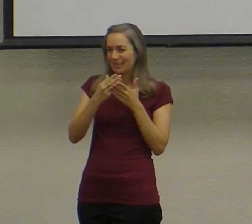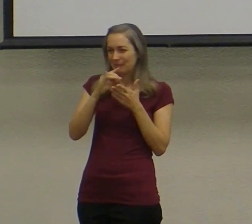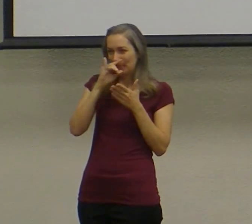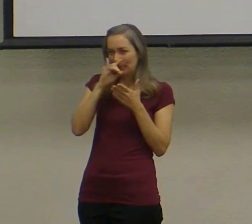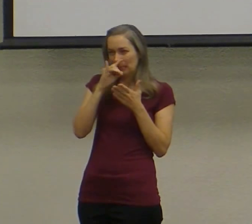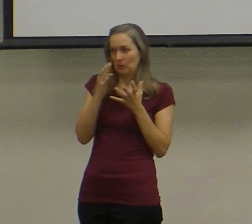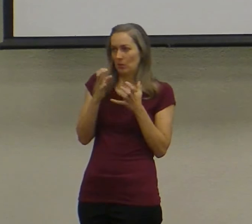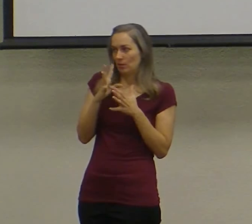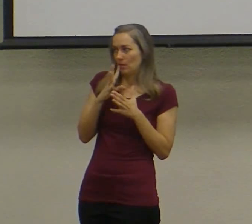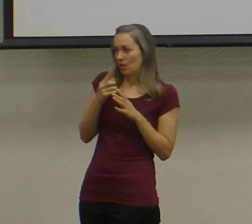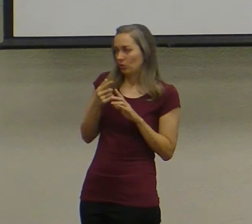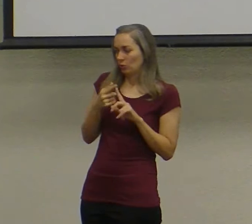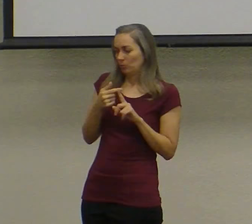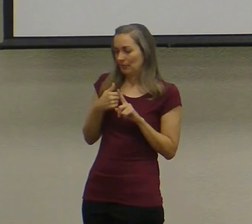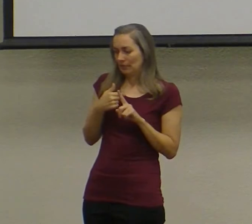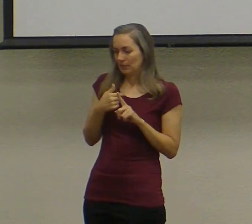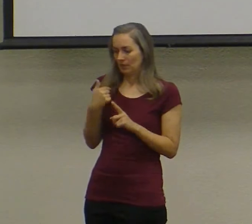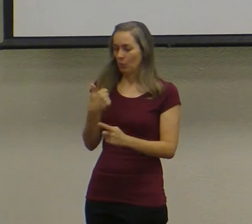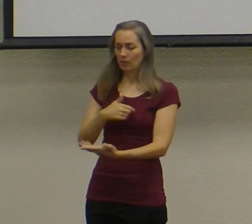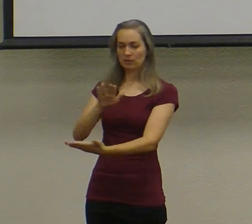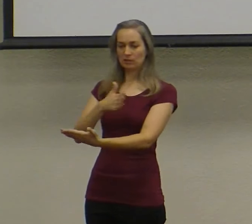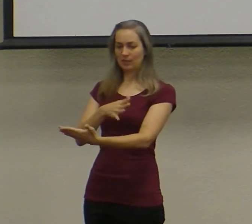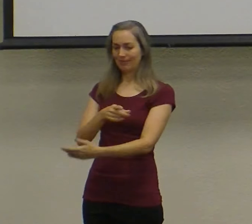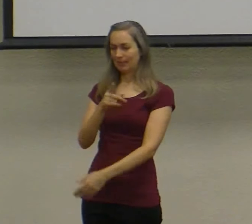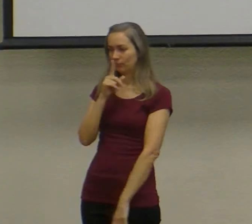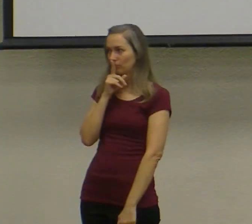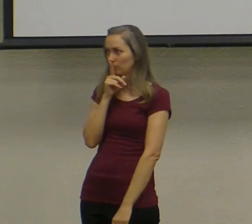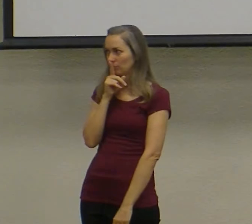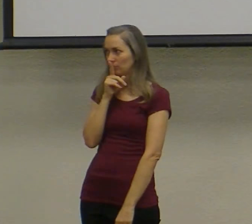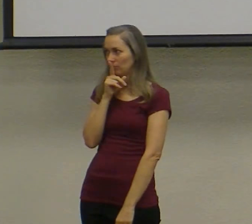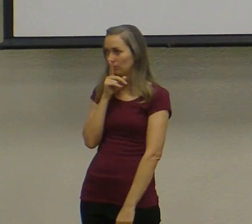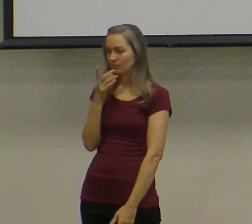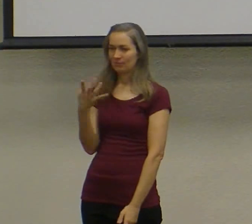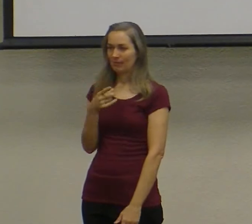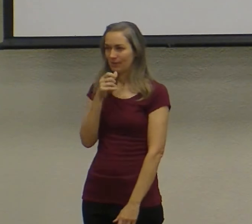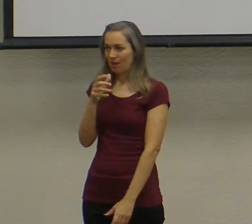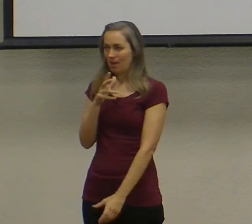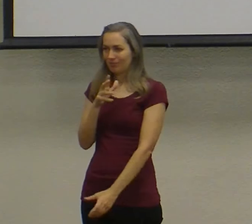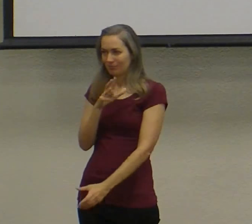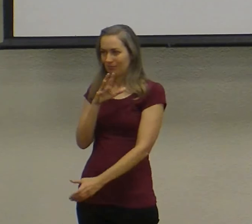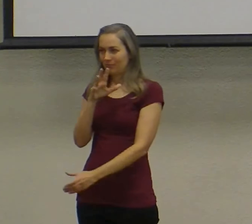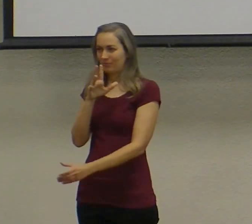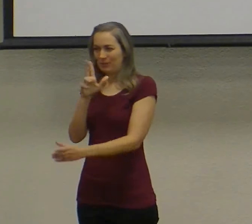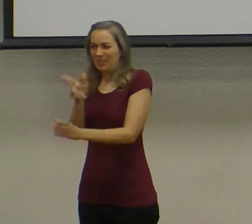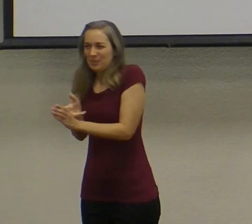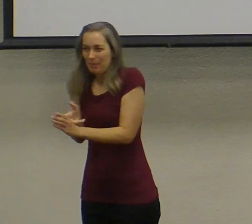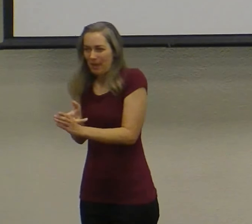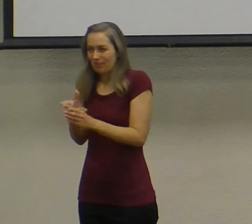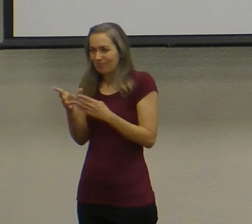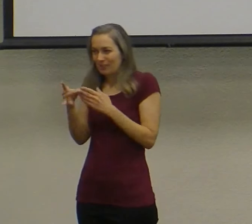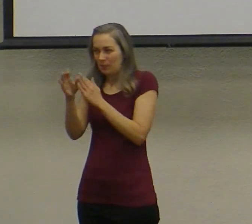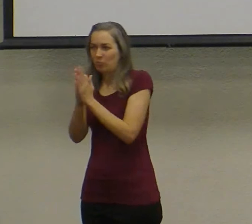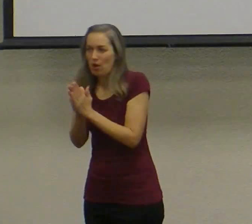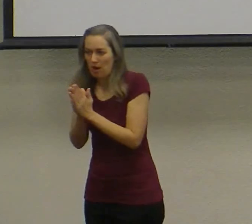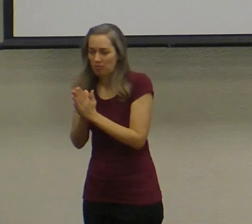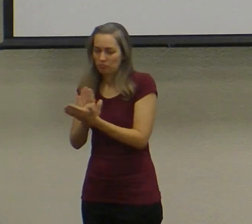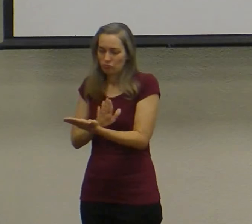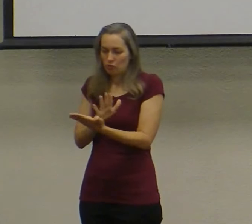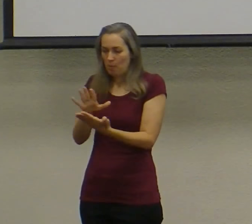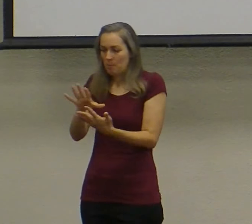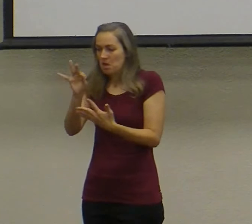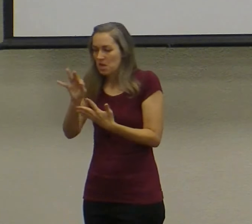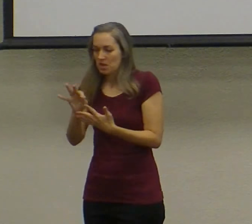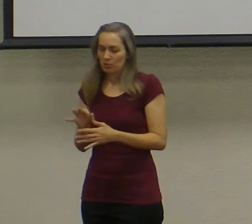talk to me. They wouldn't sing when we sang. They weren't willing to participate in leading prayers or picking songs or